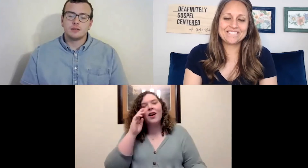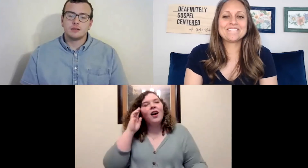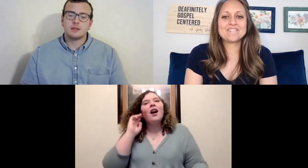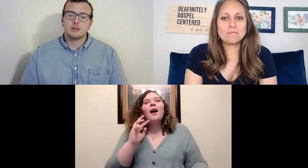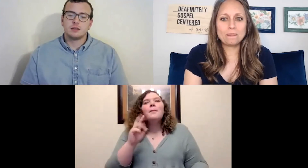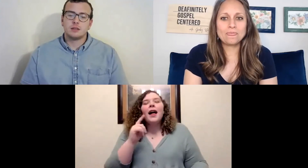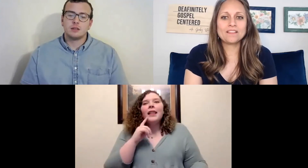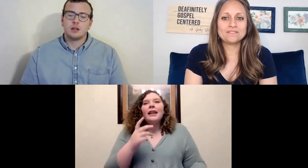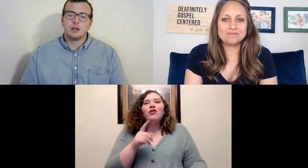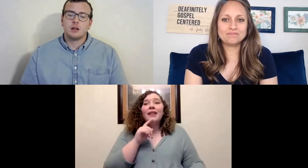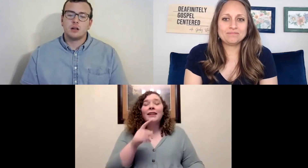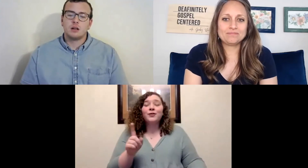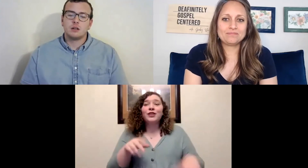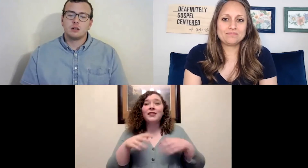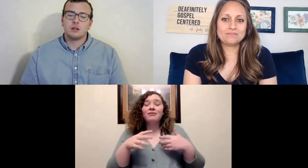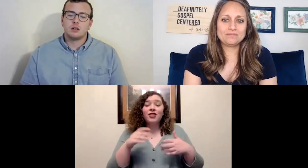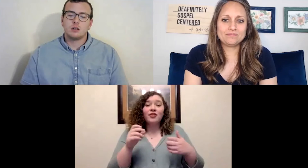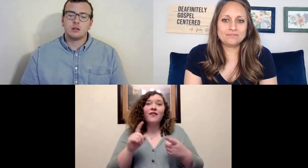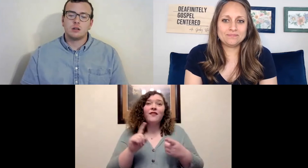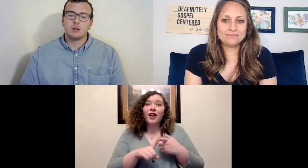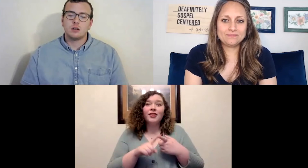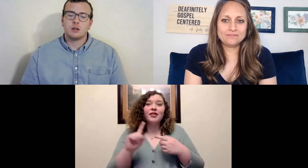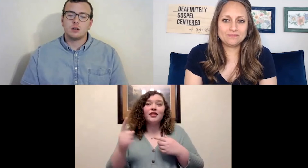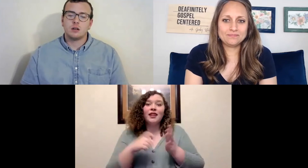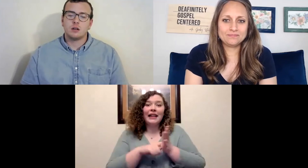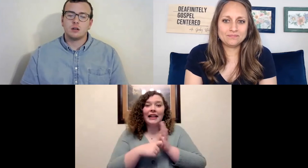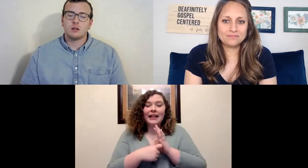couldn't avoid each other. I couldn't avoid him.